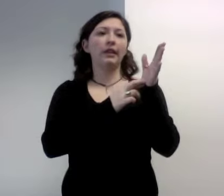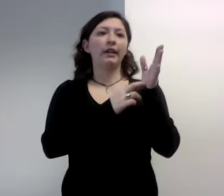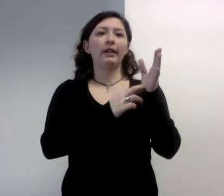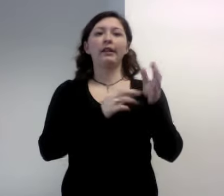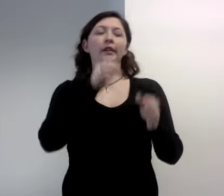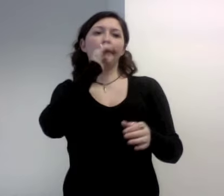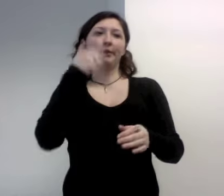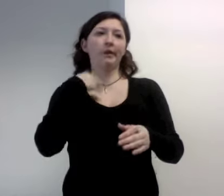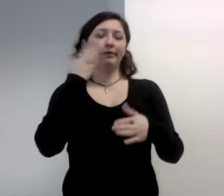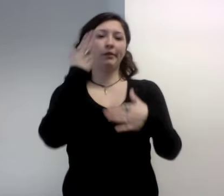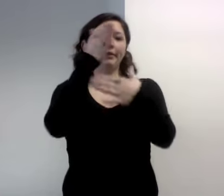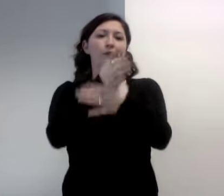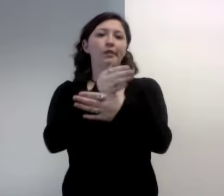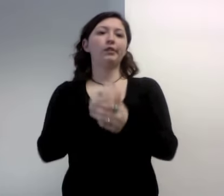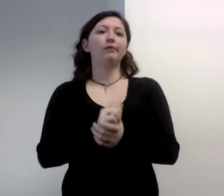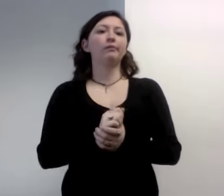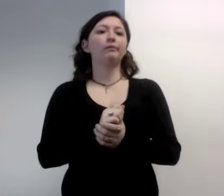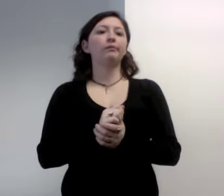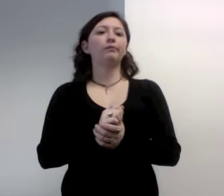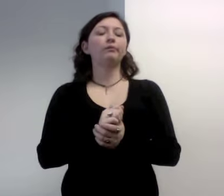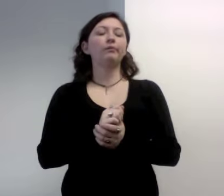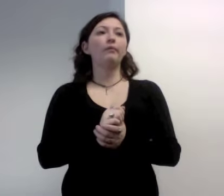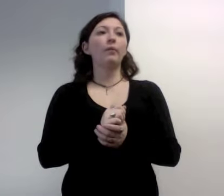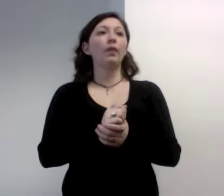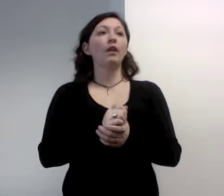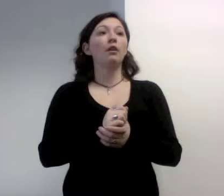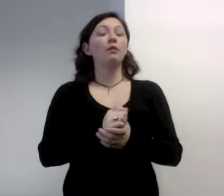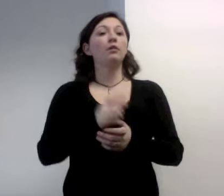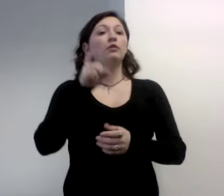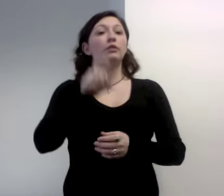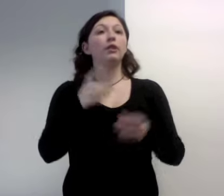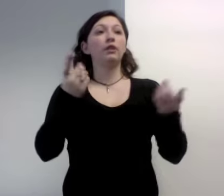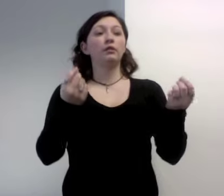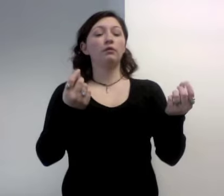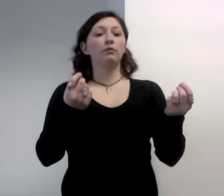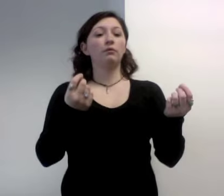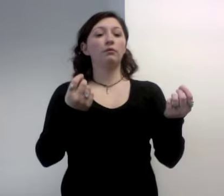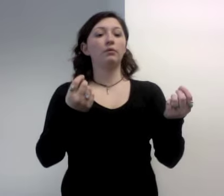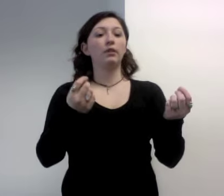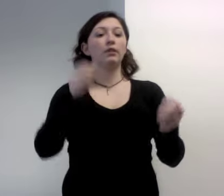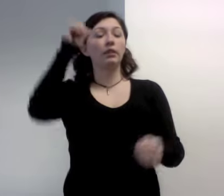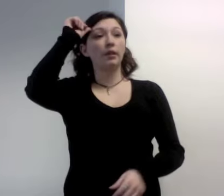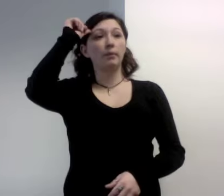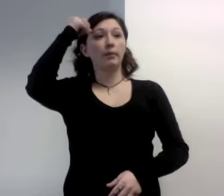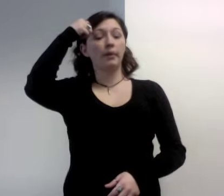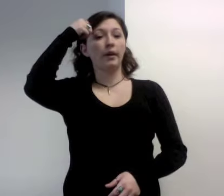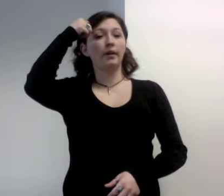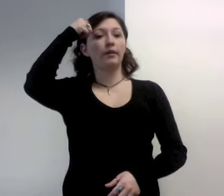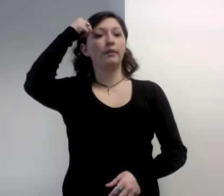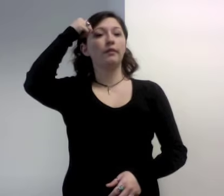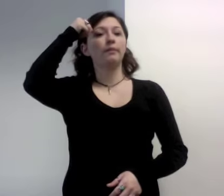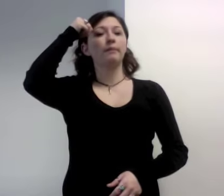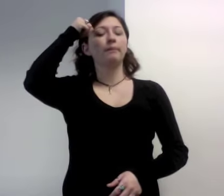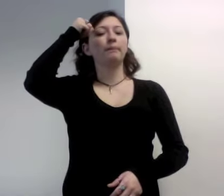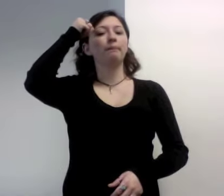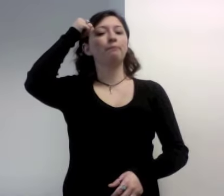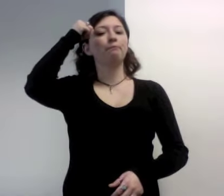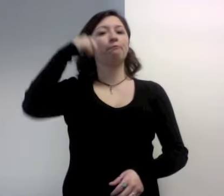restriction. What you need to do is keep in mind that how much do we